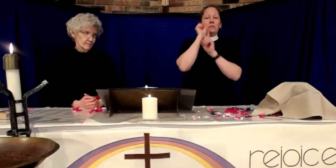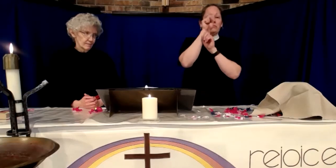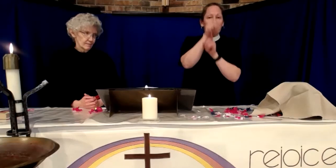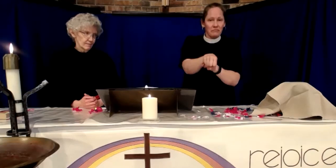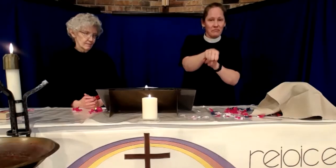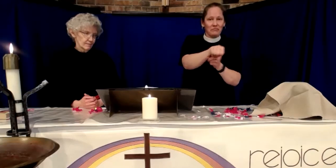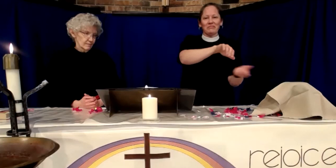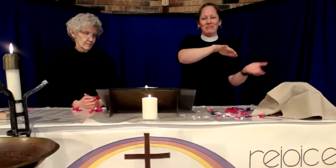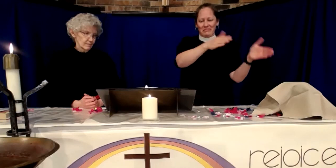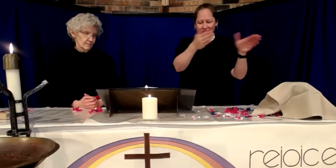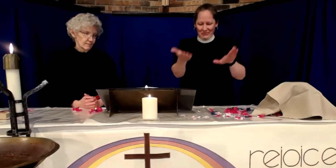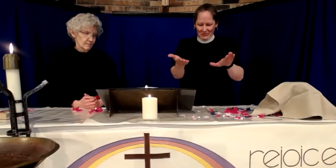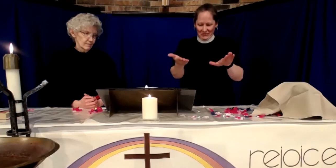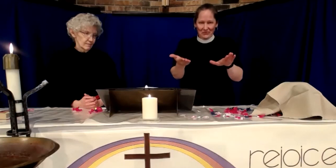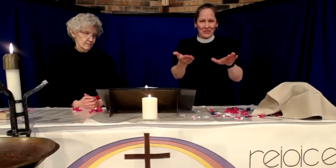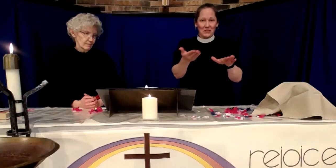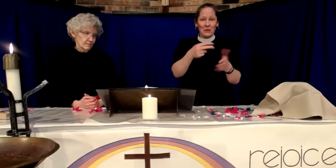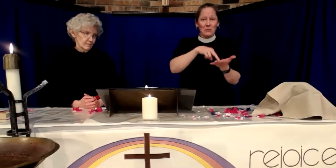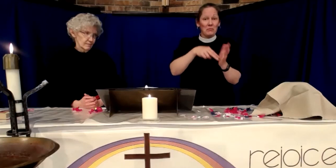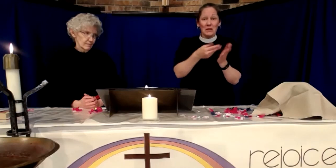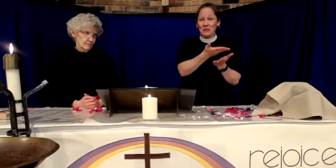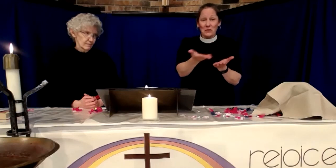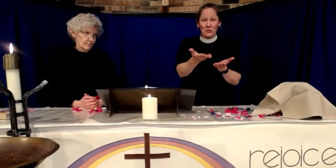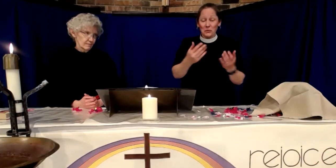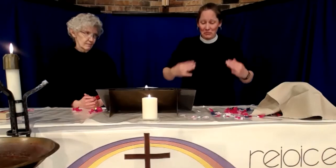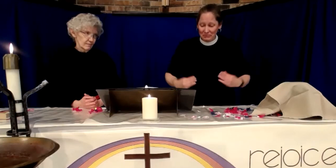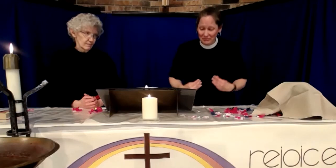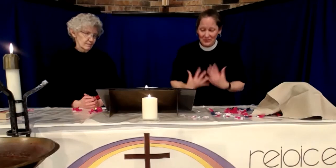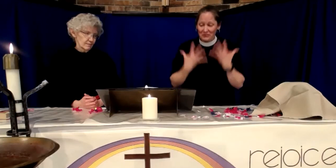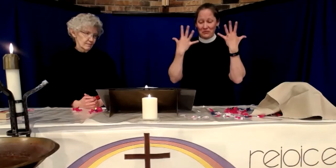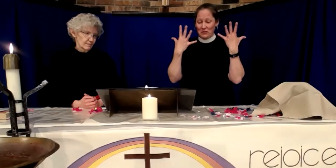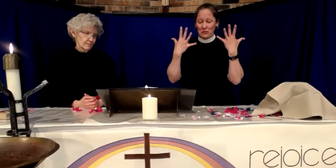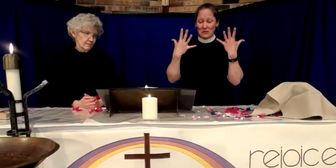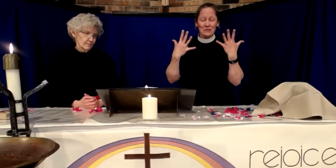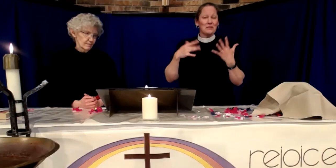As you have been transformed by the power of the cross,